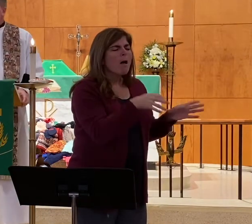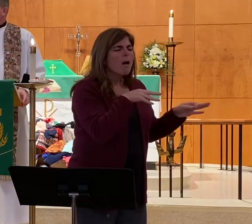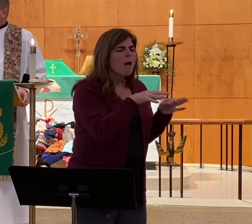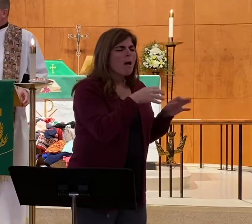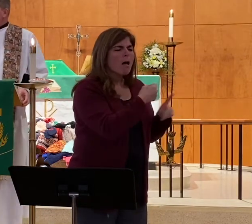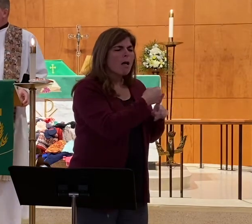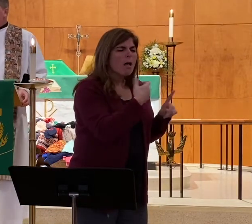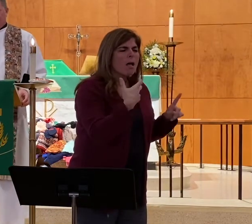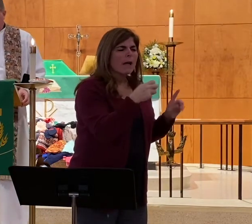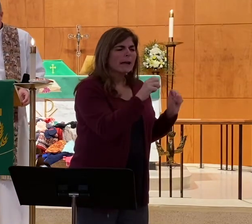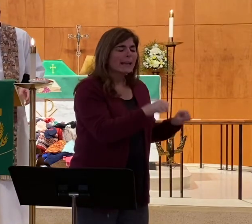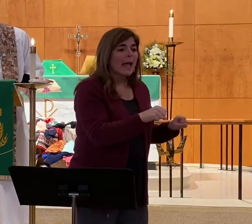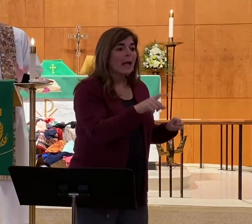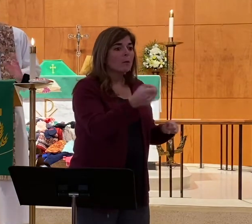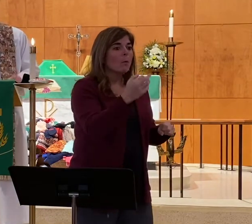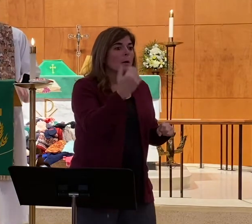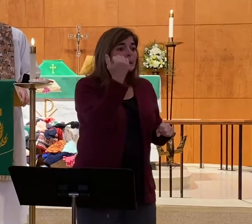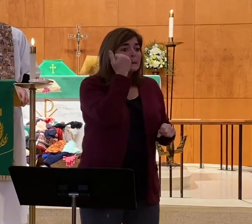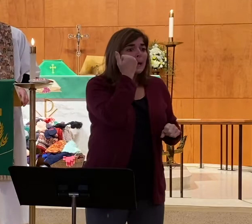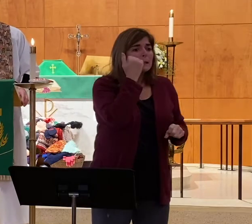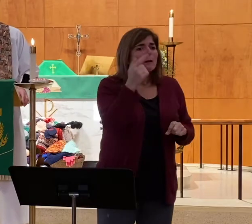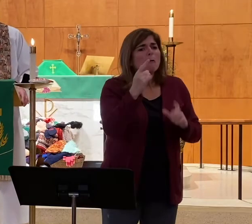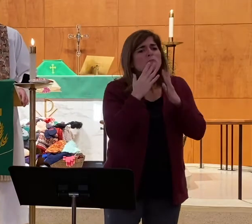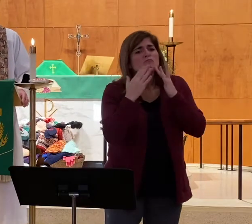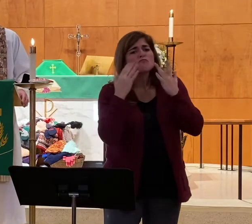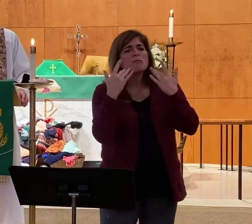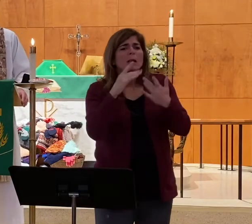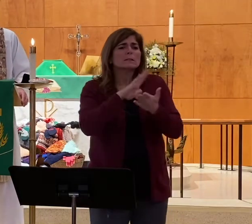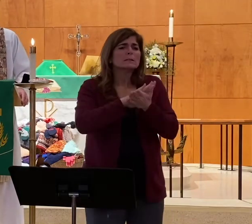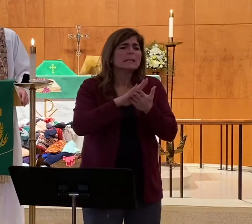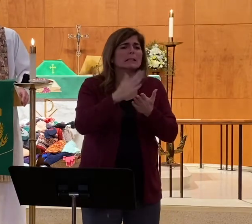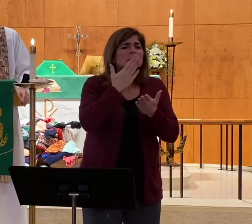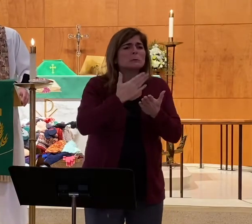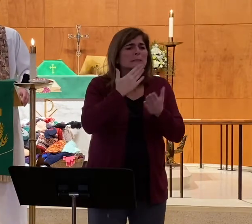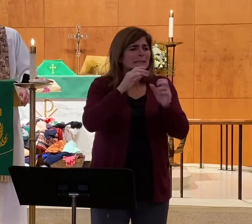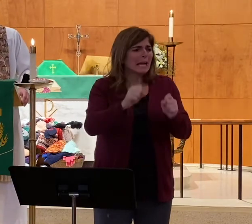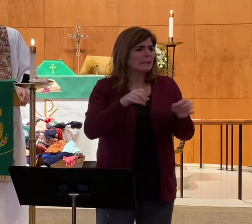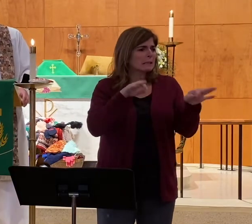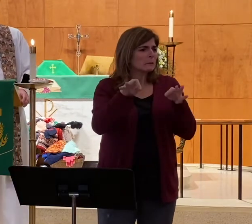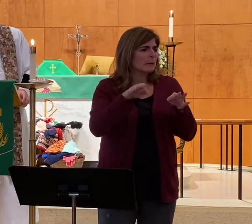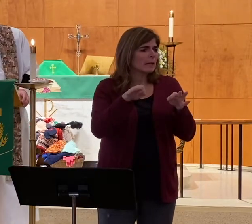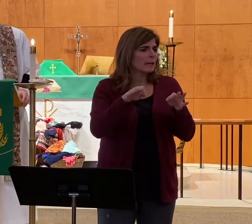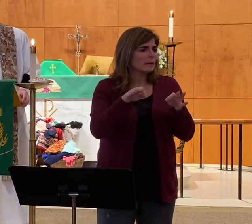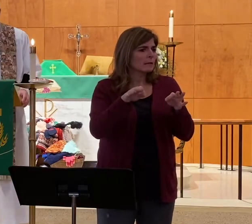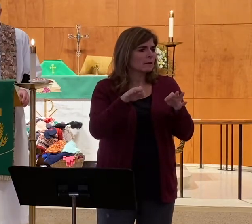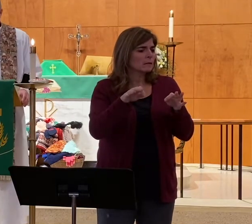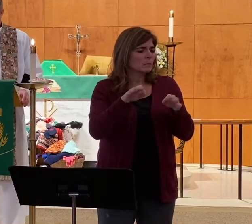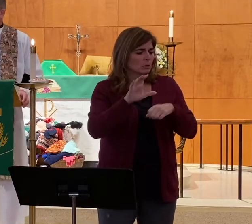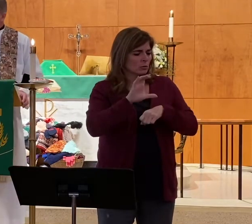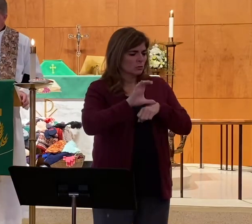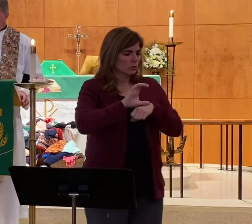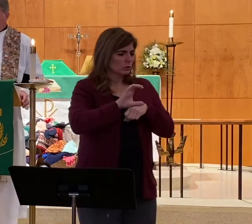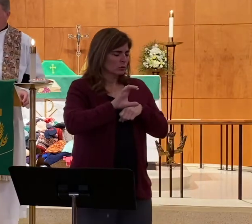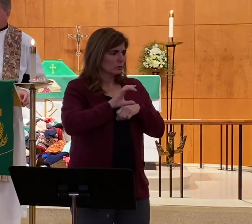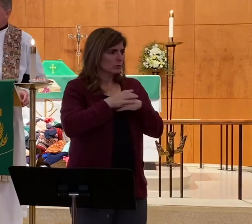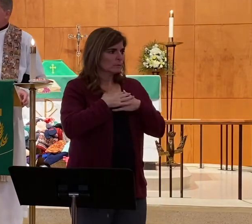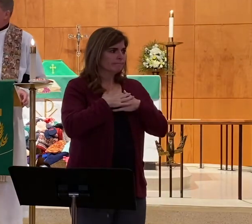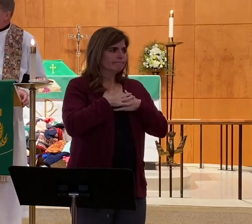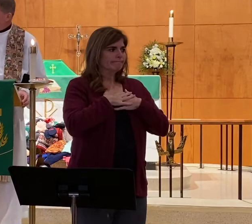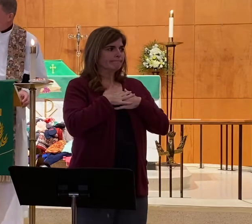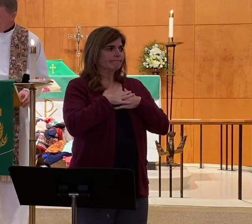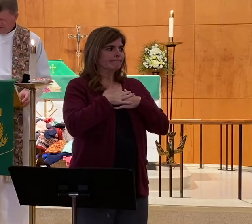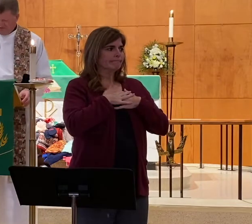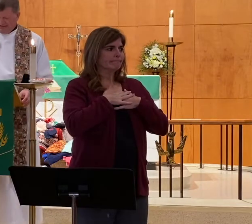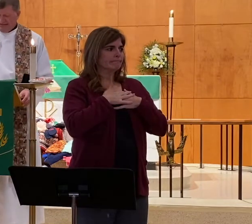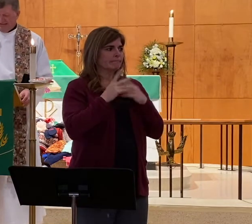a dentist or optometrist that we thought did a good job. But inviting and encouraging someone to come